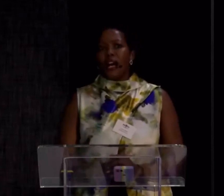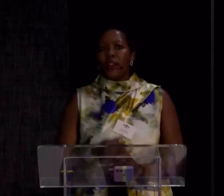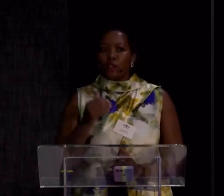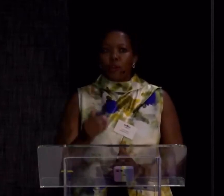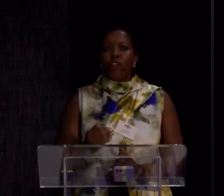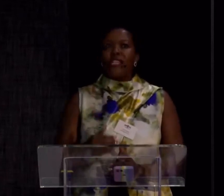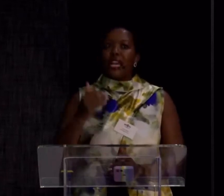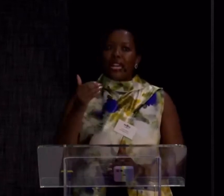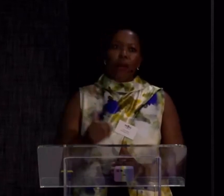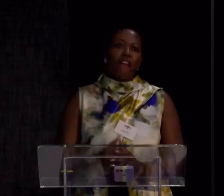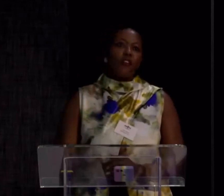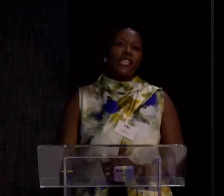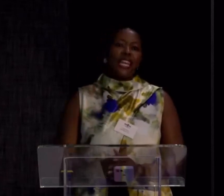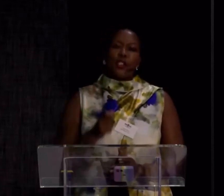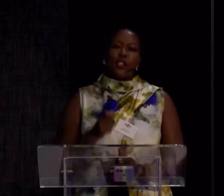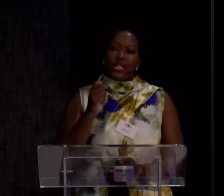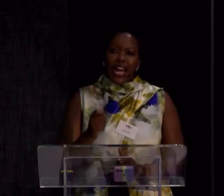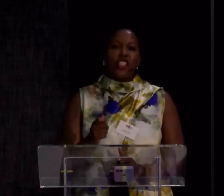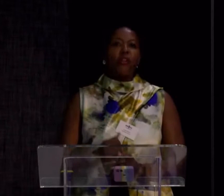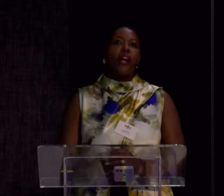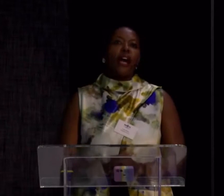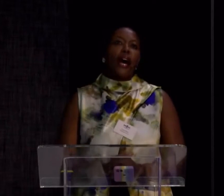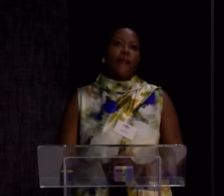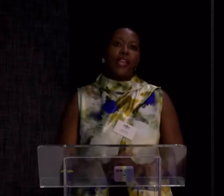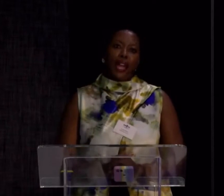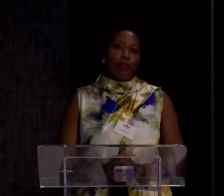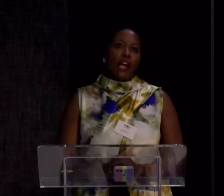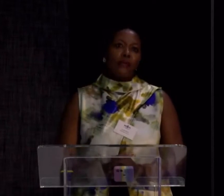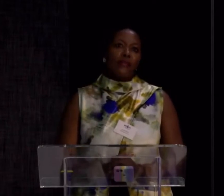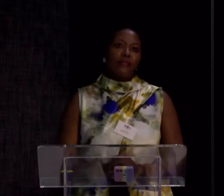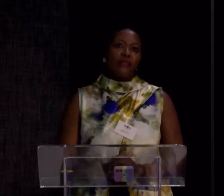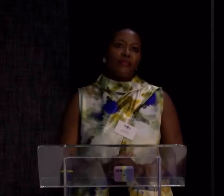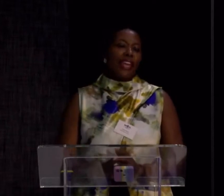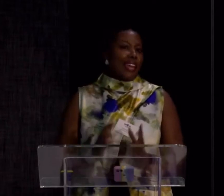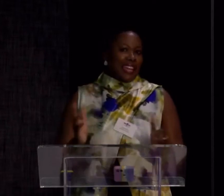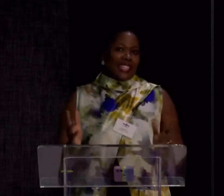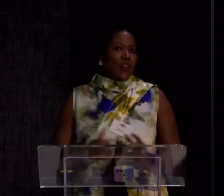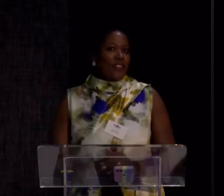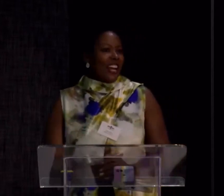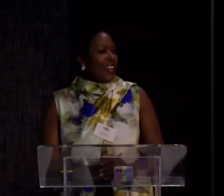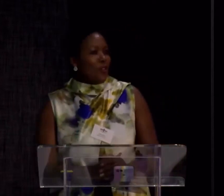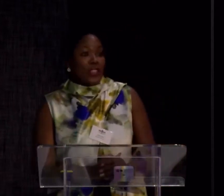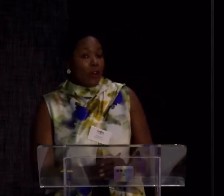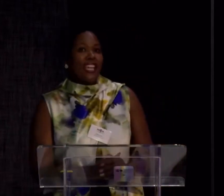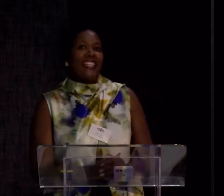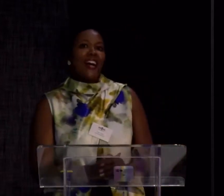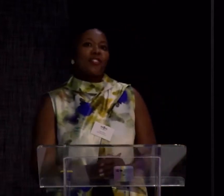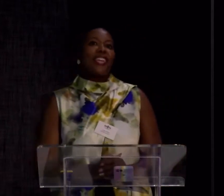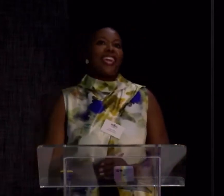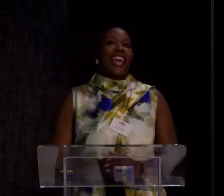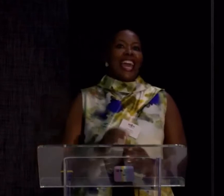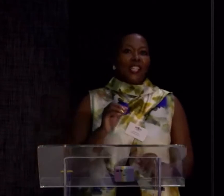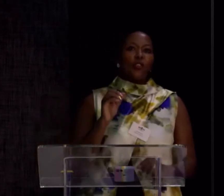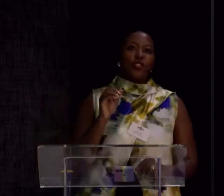those progress and our efforts into tangible outcomes. South Africa, without any